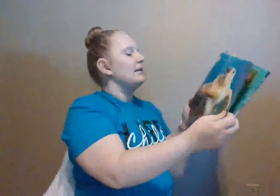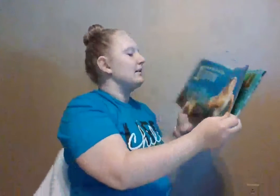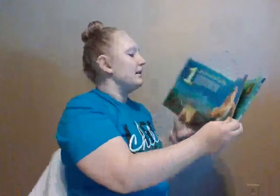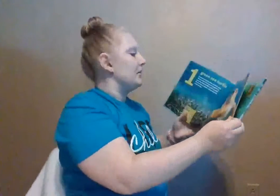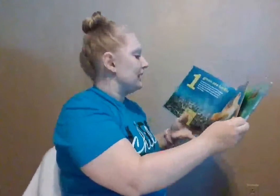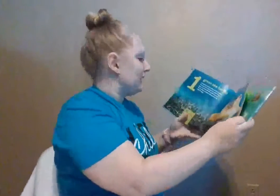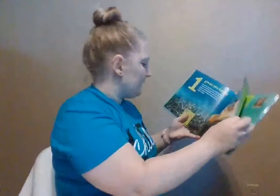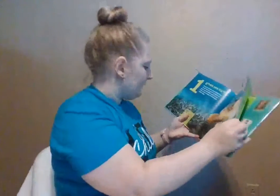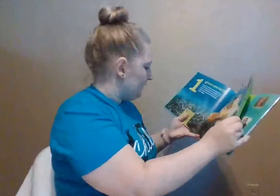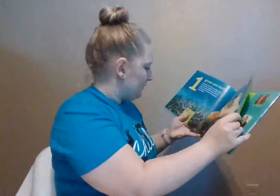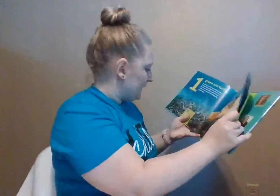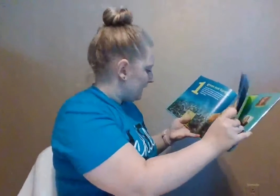see what number 2 is.